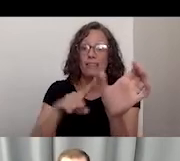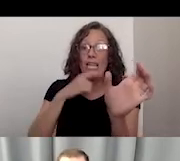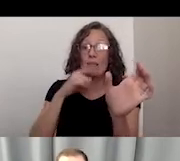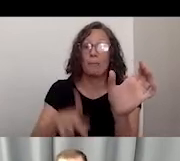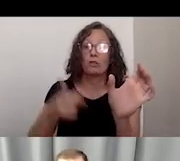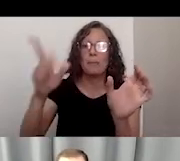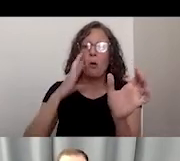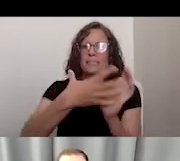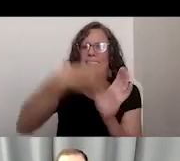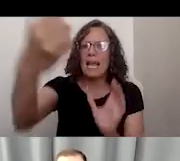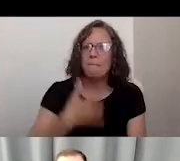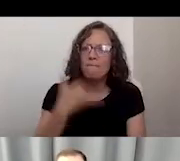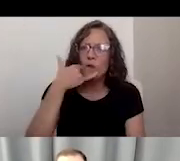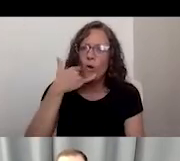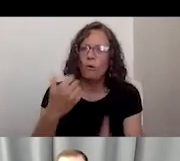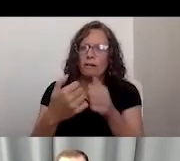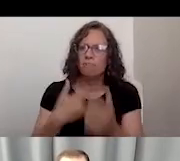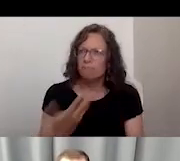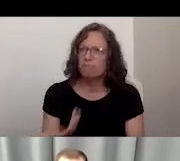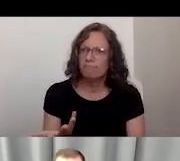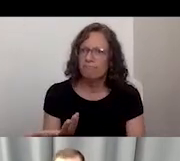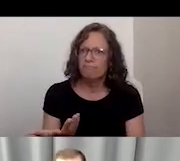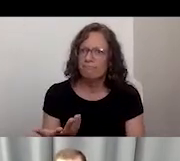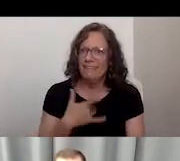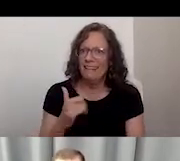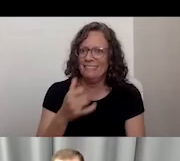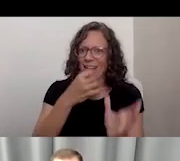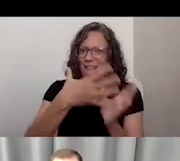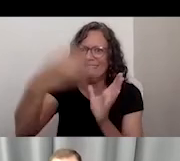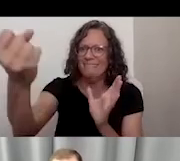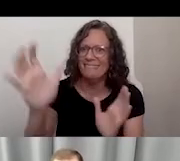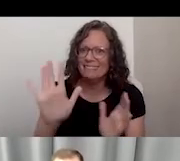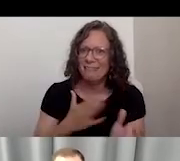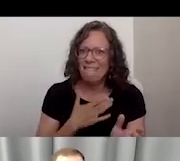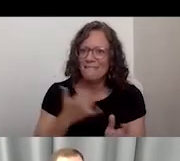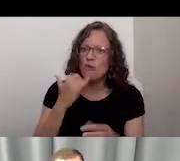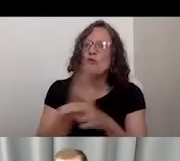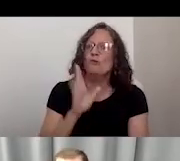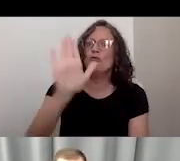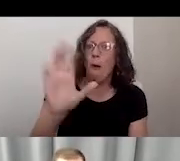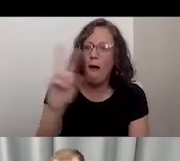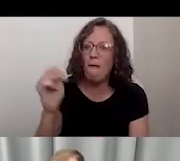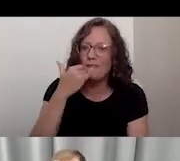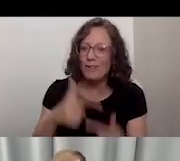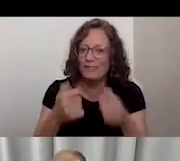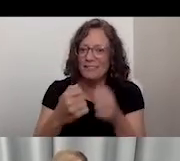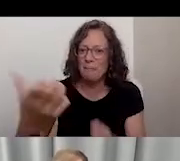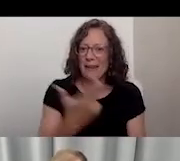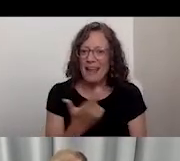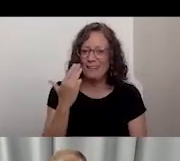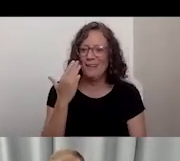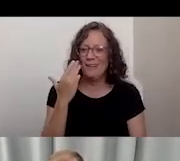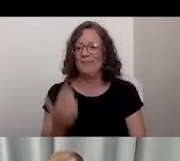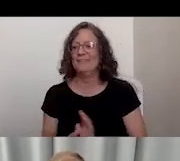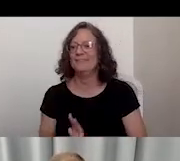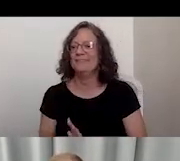forth. However, if I hold my phone up to you to have you read what I've read, please don't take my phone from my hand. You